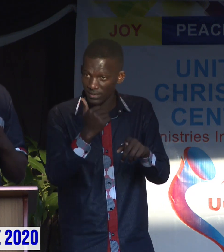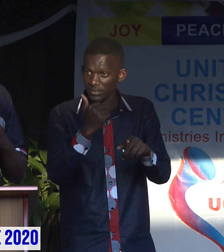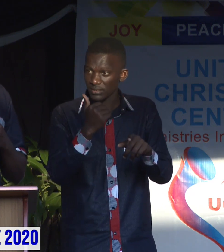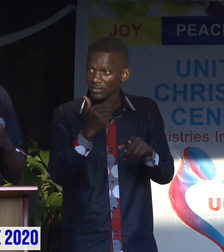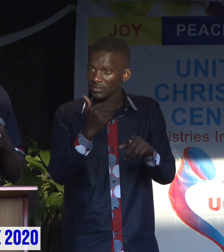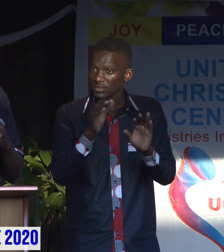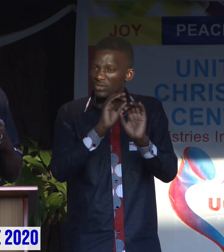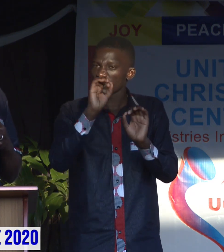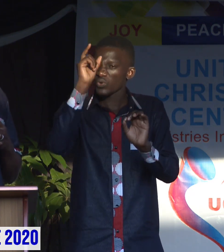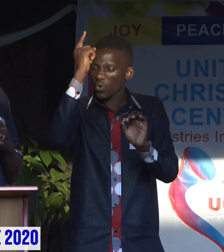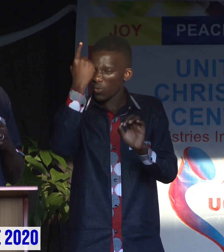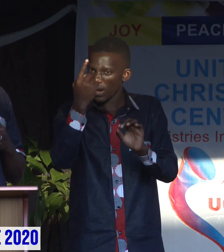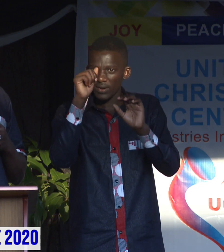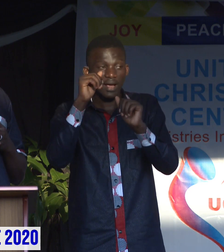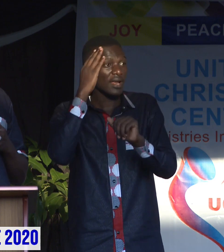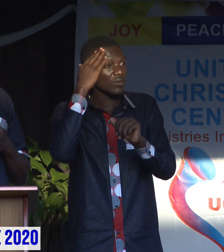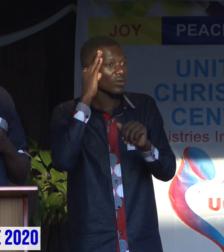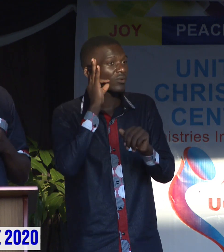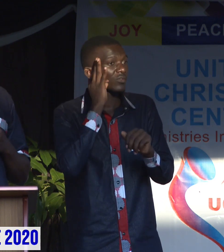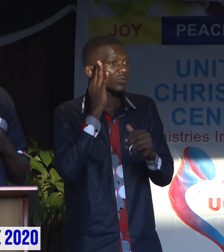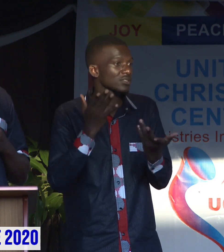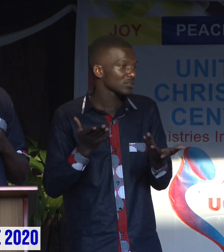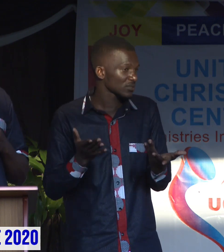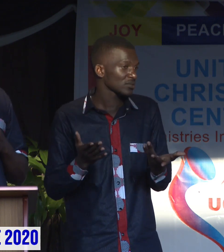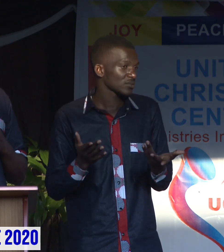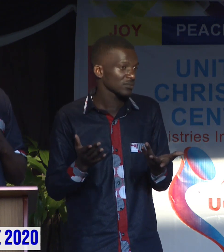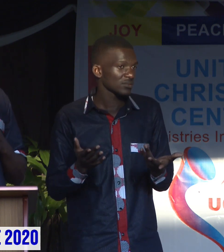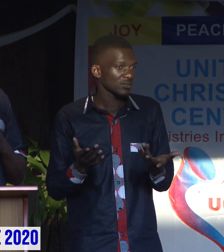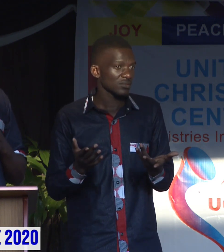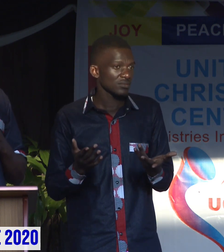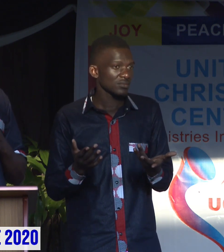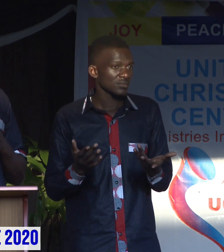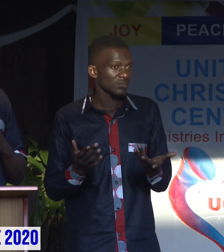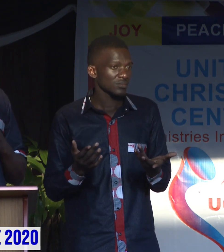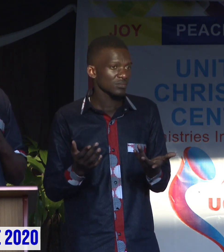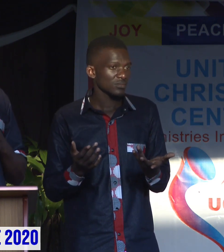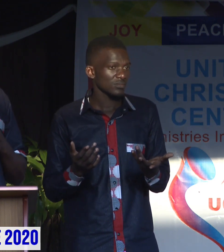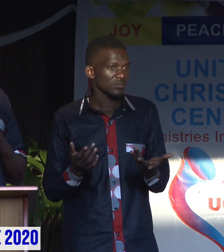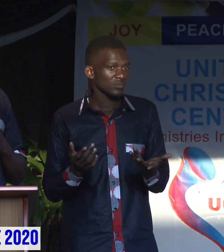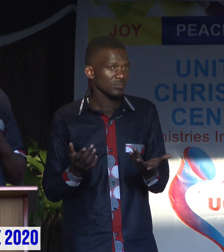nti. No one will know their fruit. Teri agenda kulaba oba kutegeera bibala byabwe.